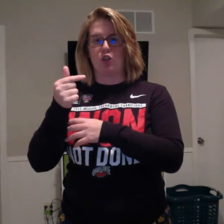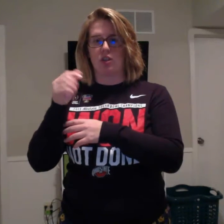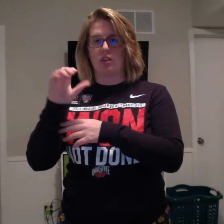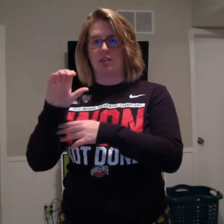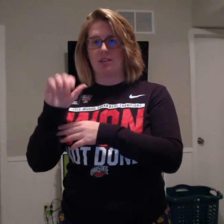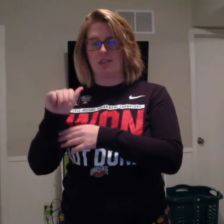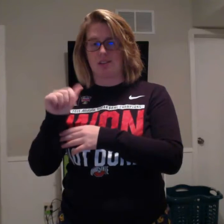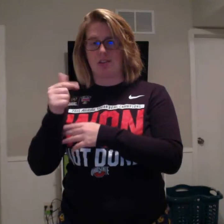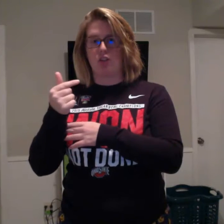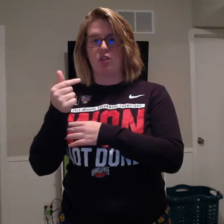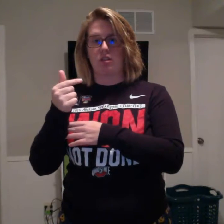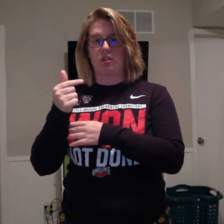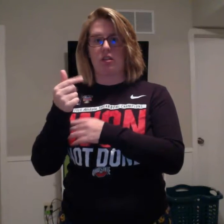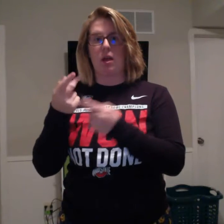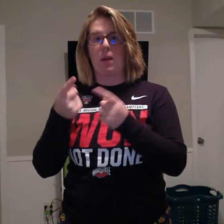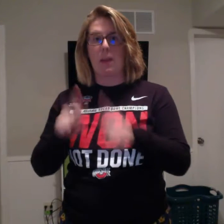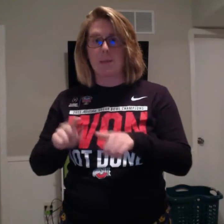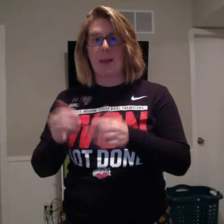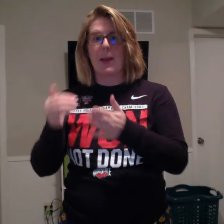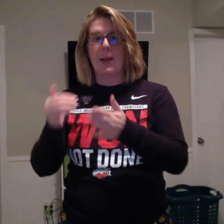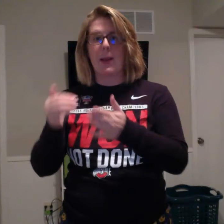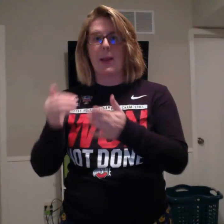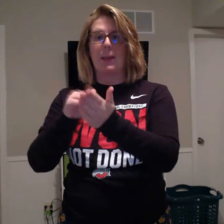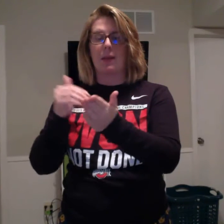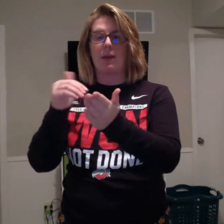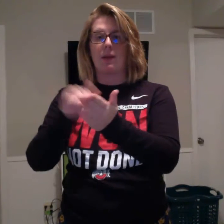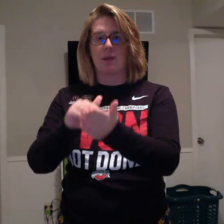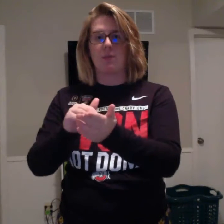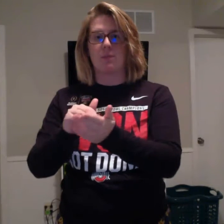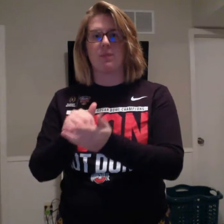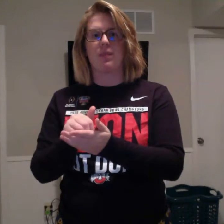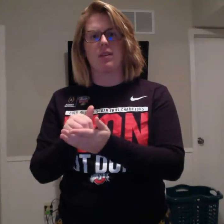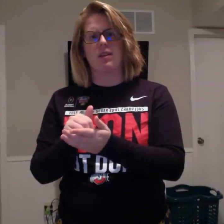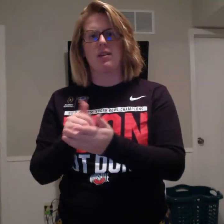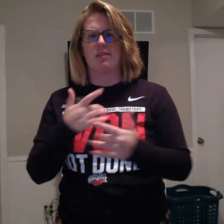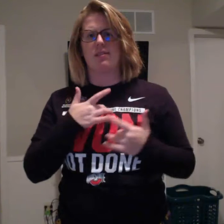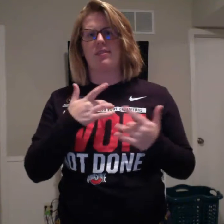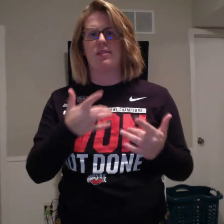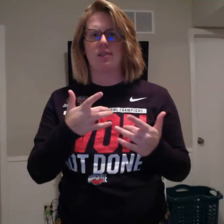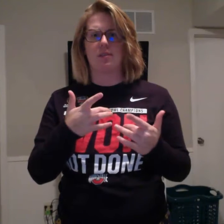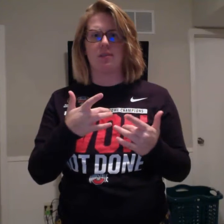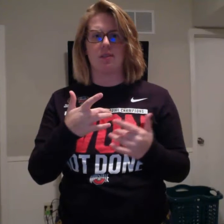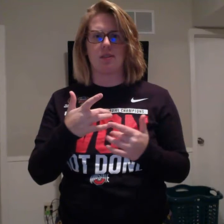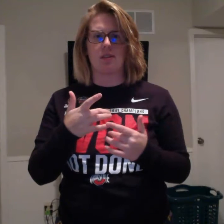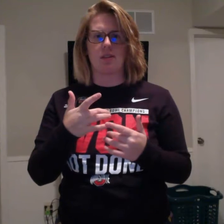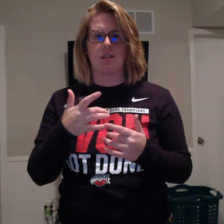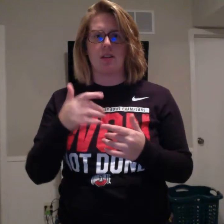in a row. CAG codes for the amino acid glutamine, so people with Huntington disease will